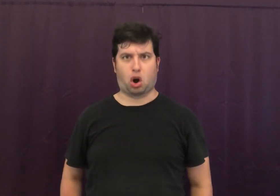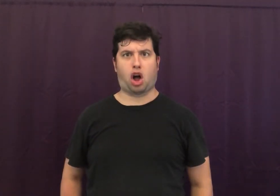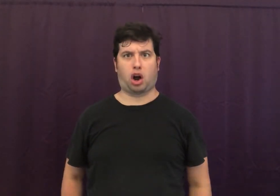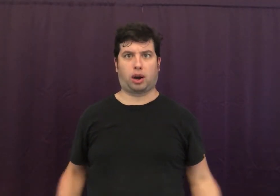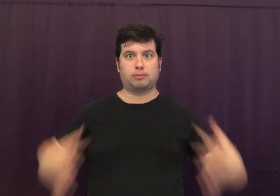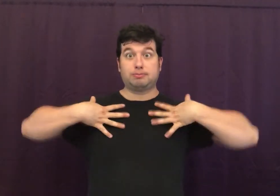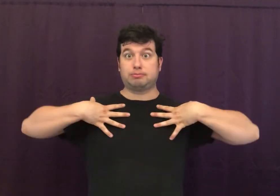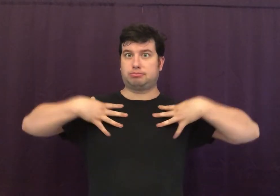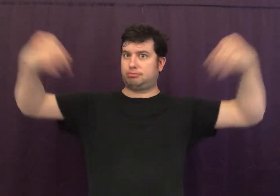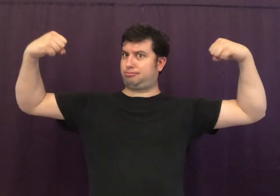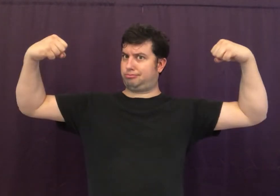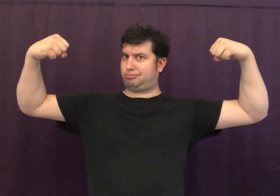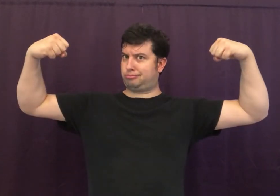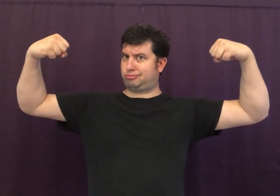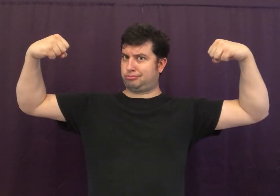Strong.